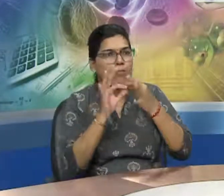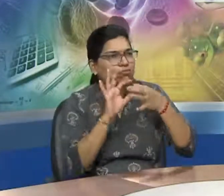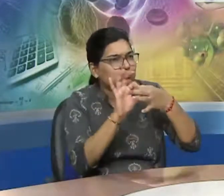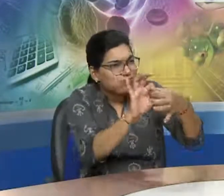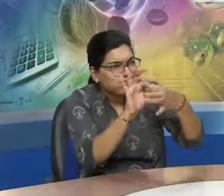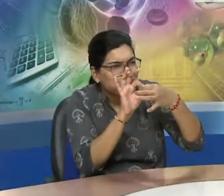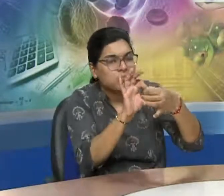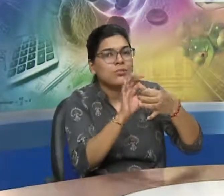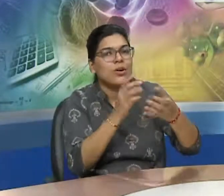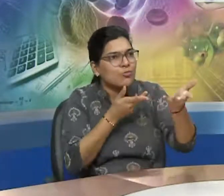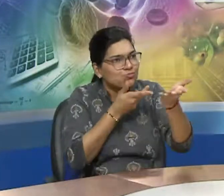childhood.